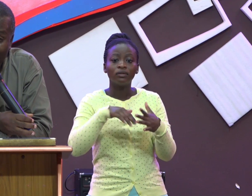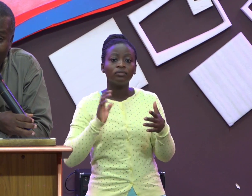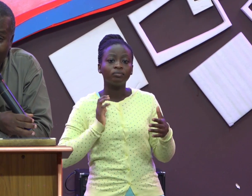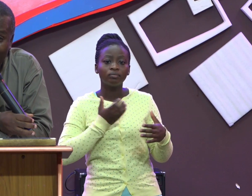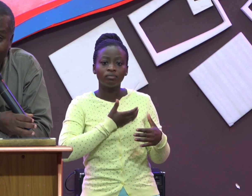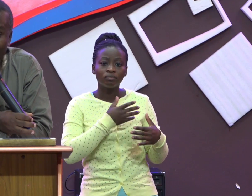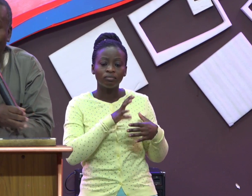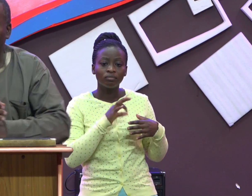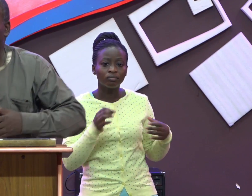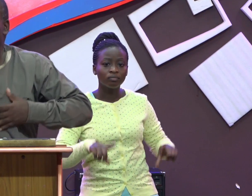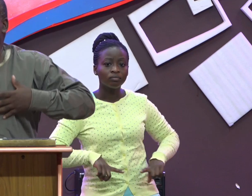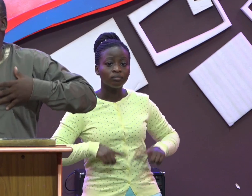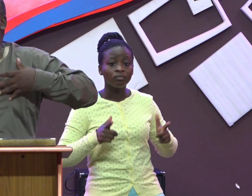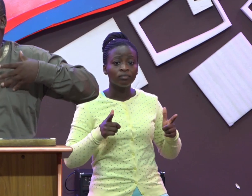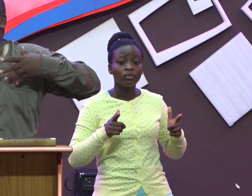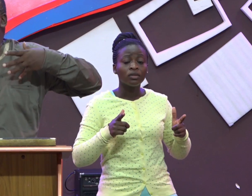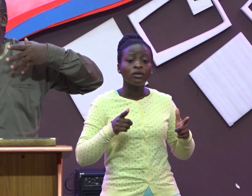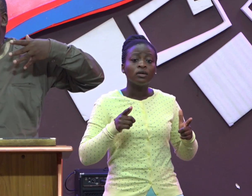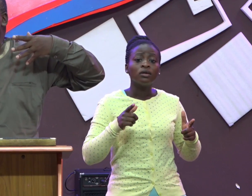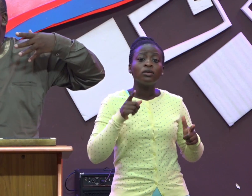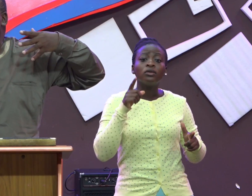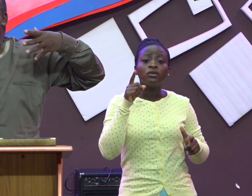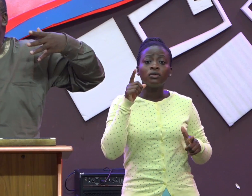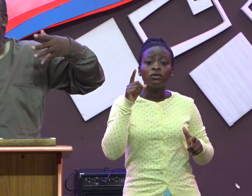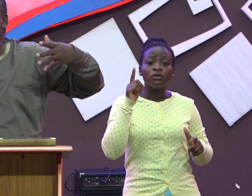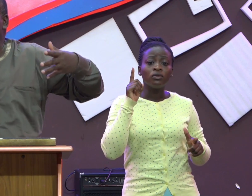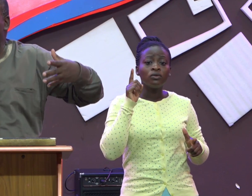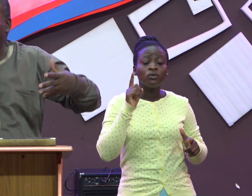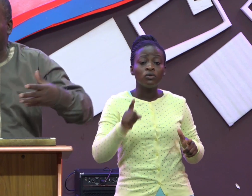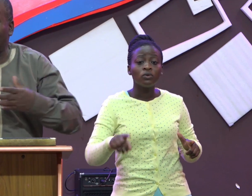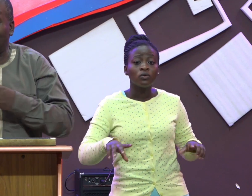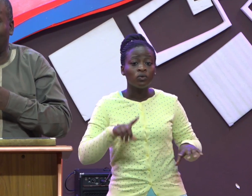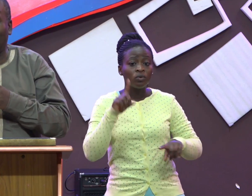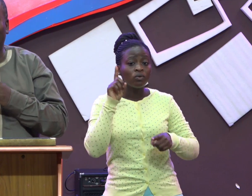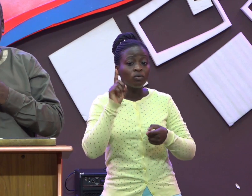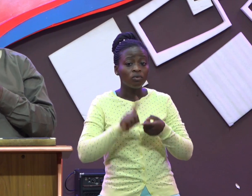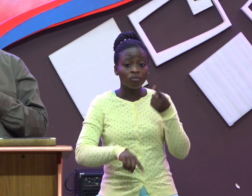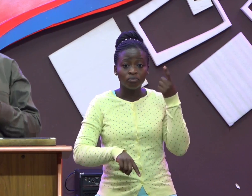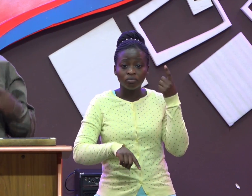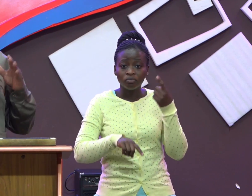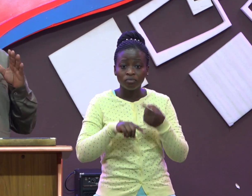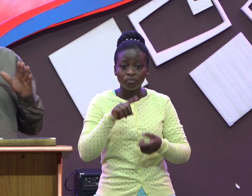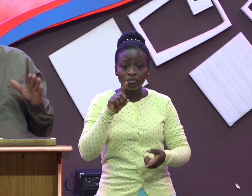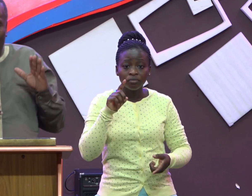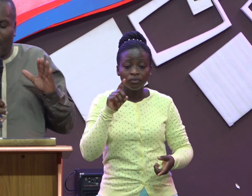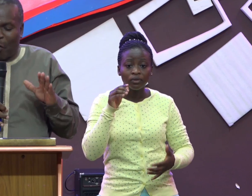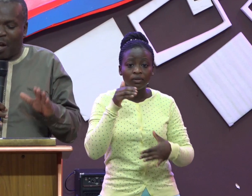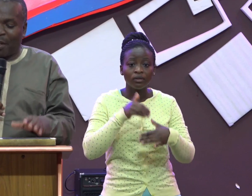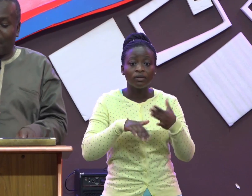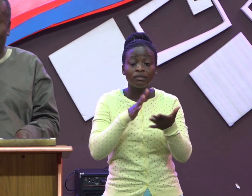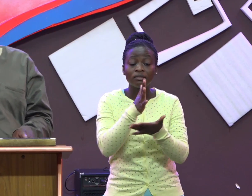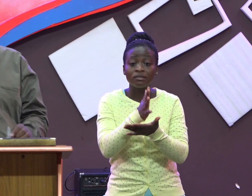There's some things you're going to be delivered from when you lift up your inner man.